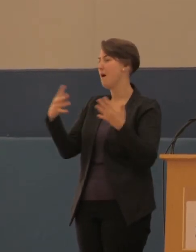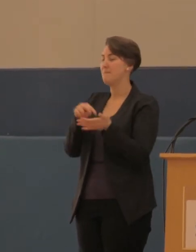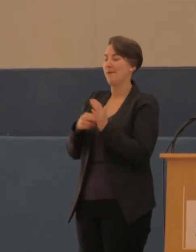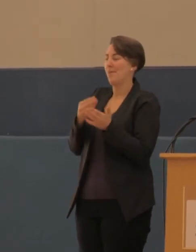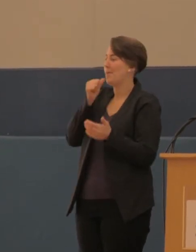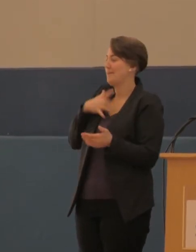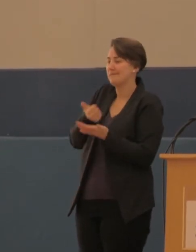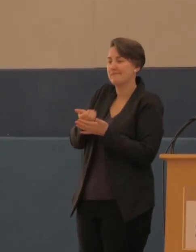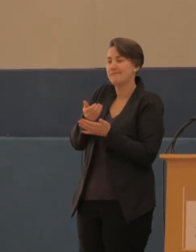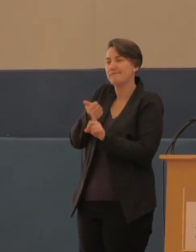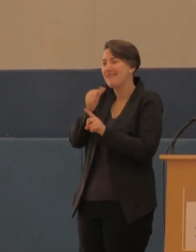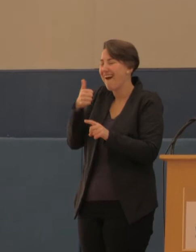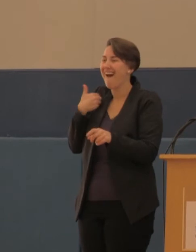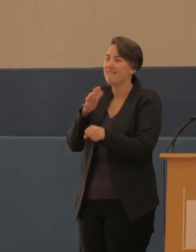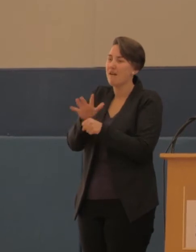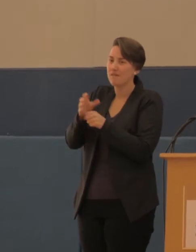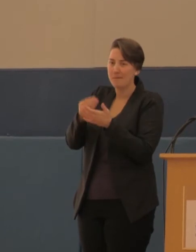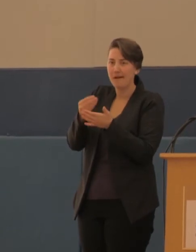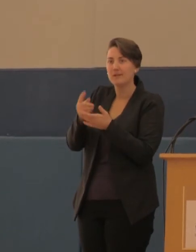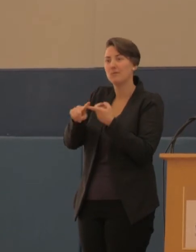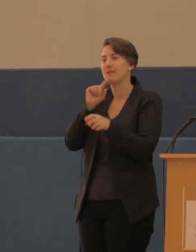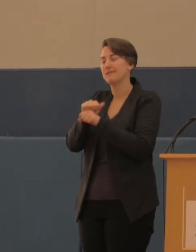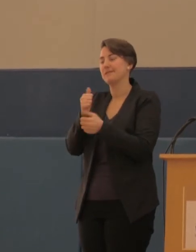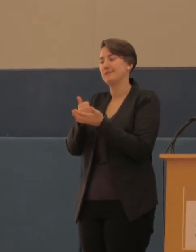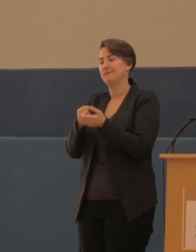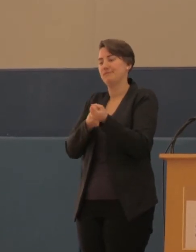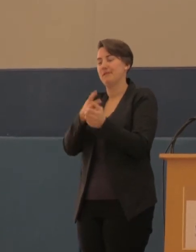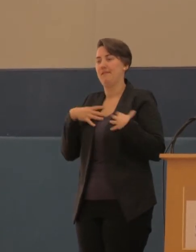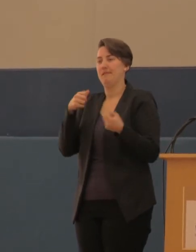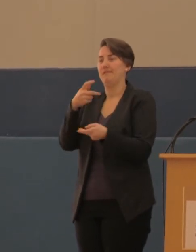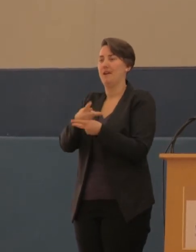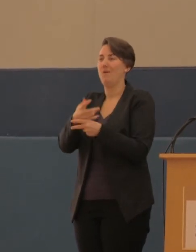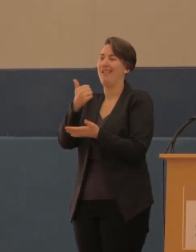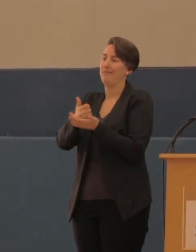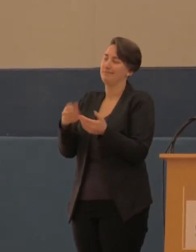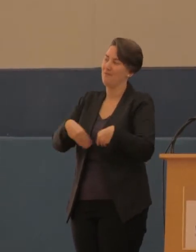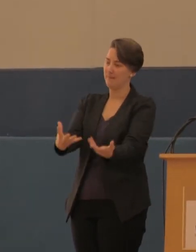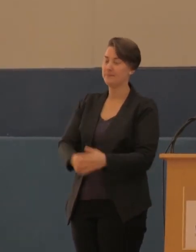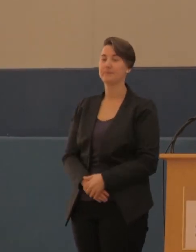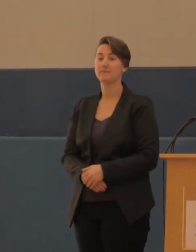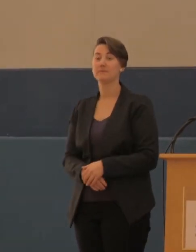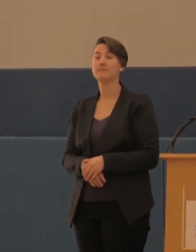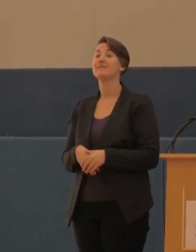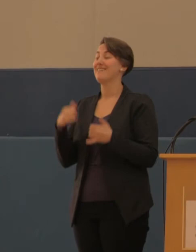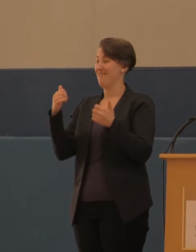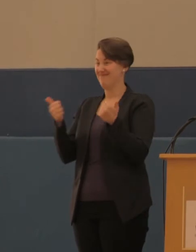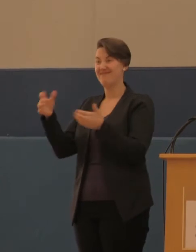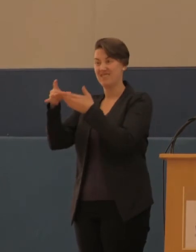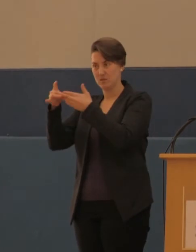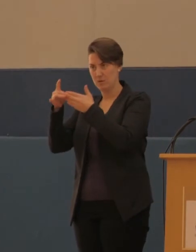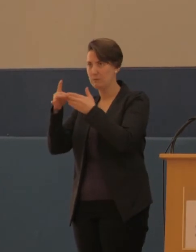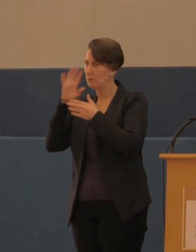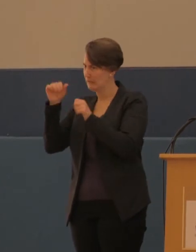to pay for care to get care. The HHS political leadership is widely expected to take administrative